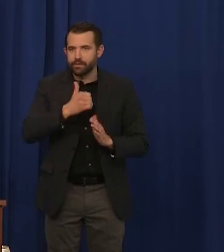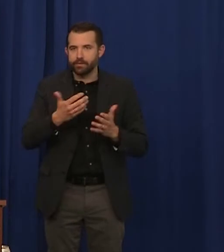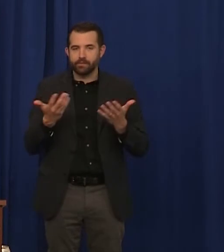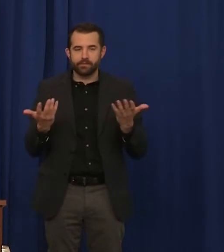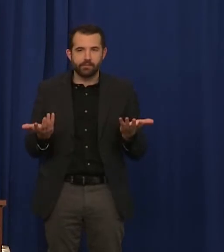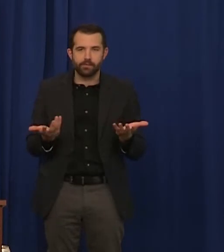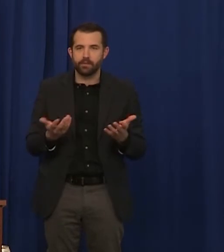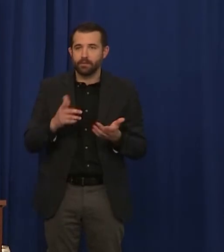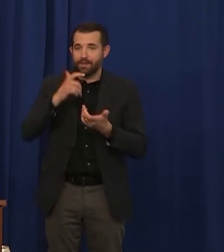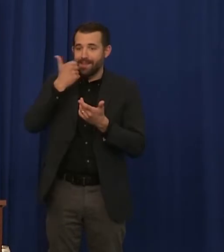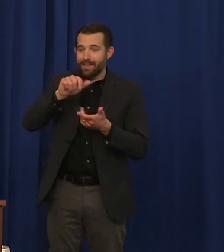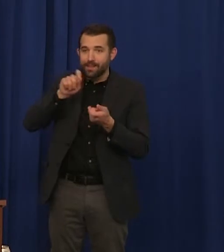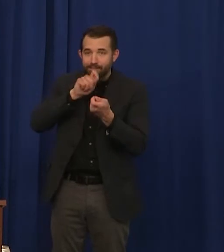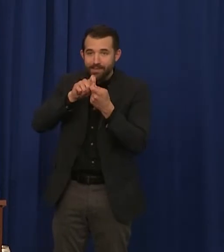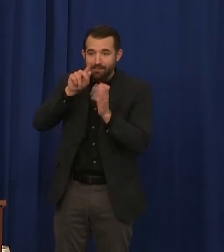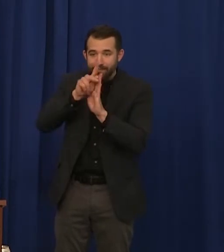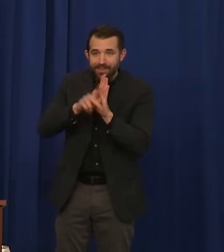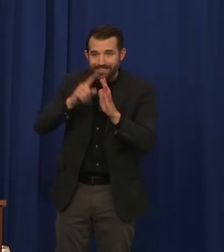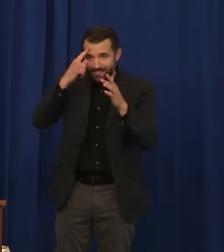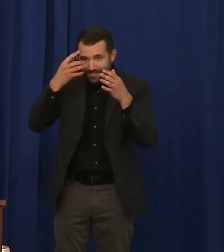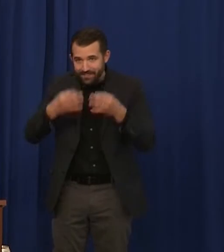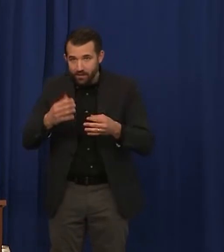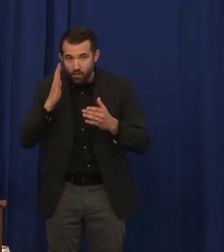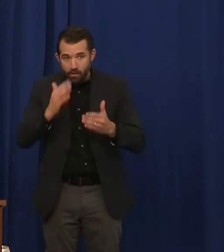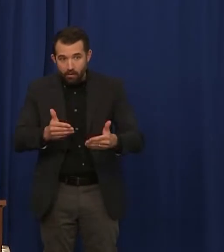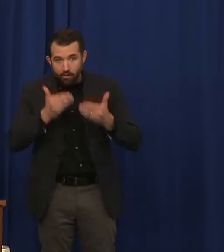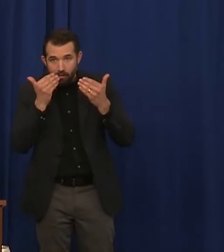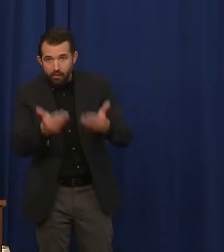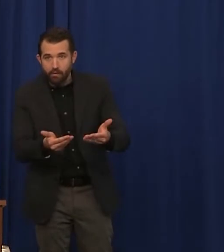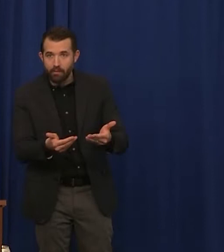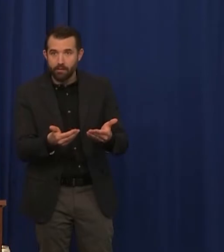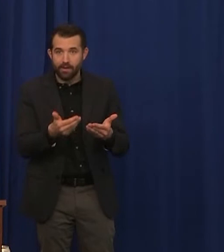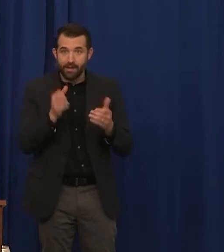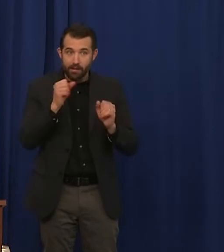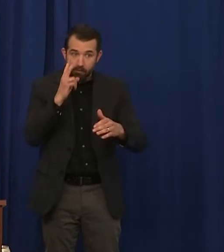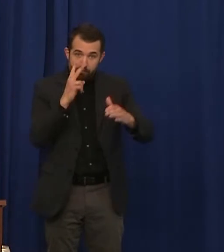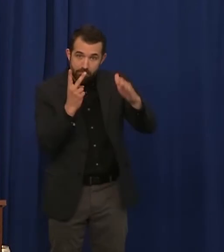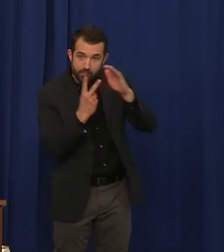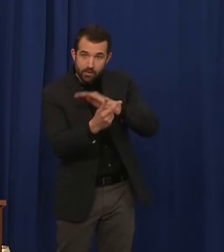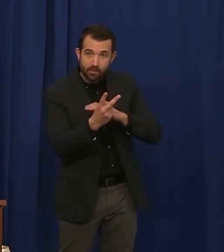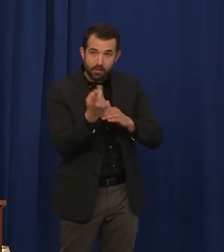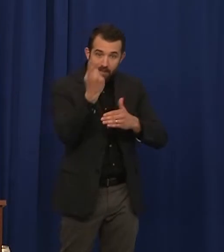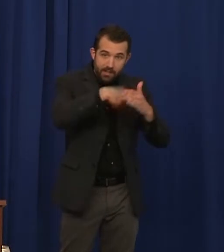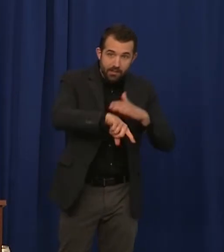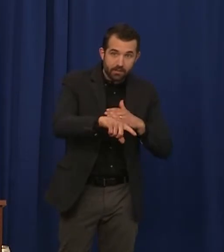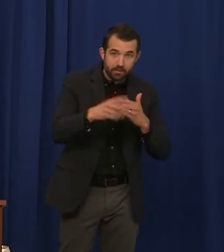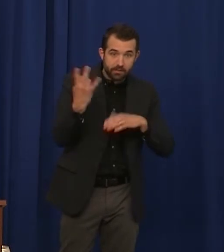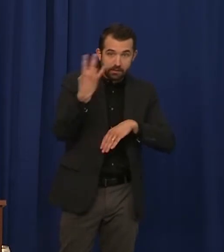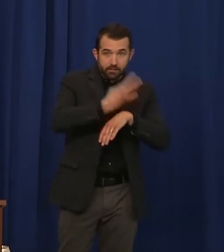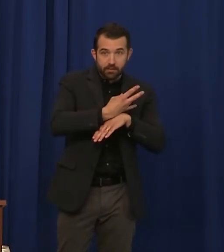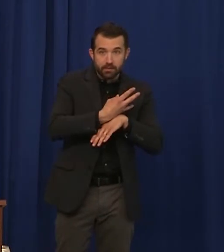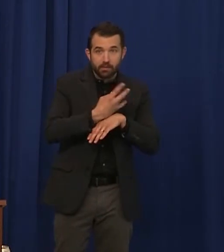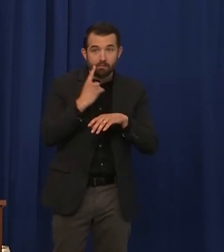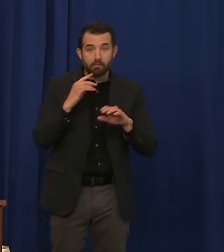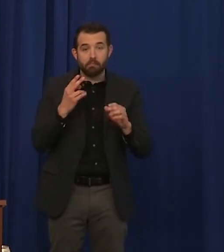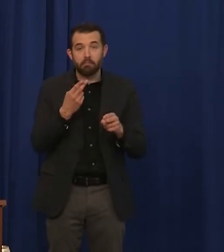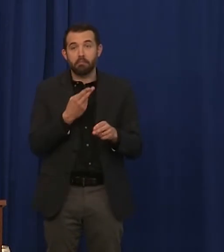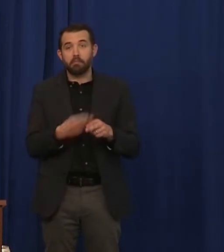that would or would not be enacted even 7 days from now, even though that's not a lot of time, is really